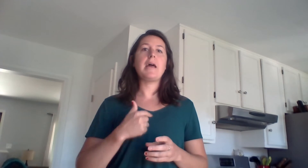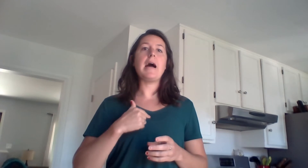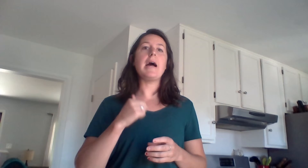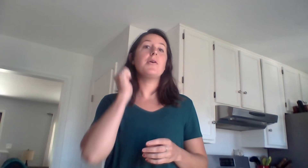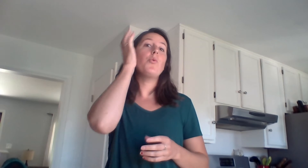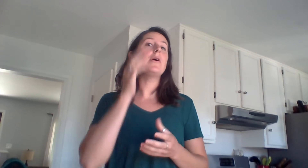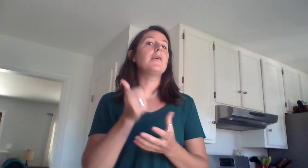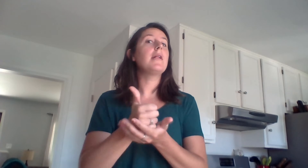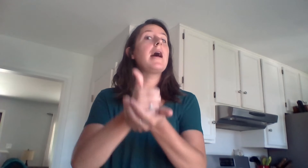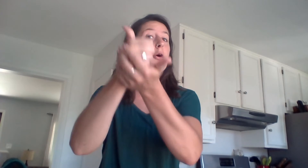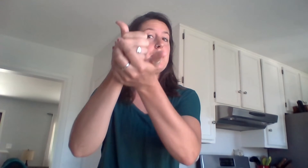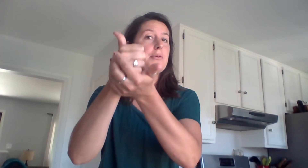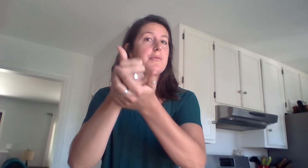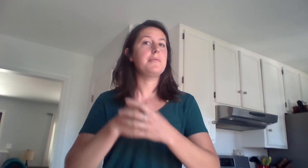I will help you.